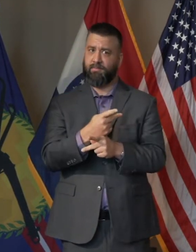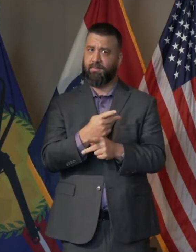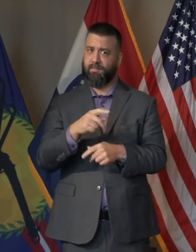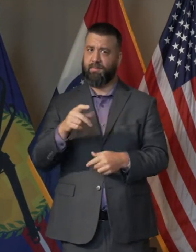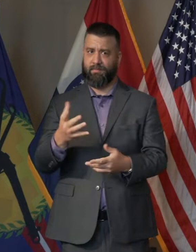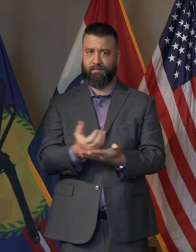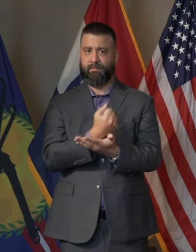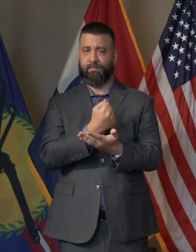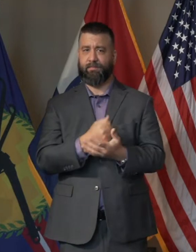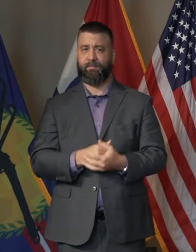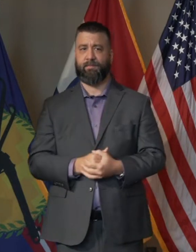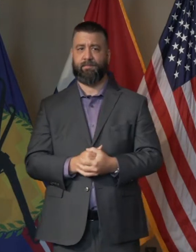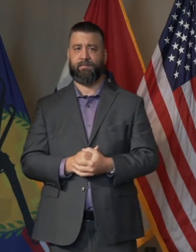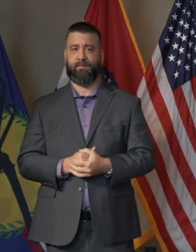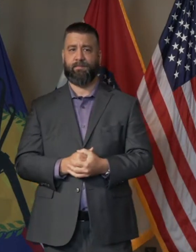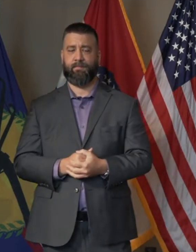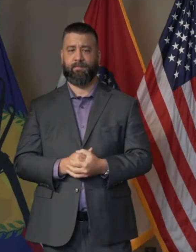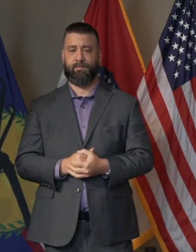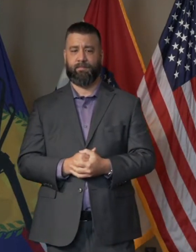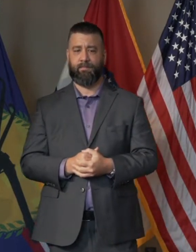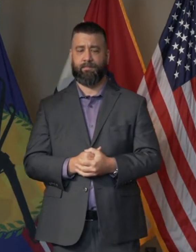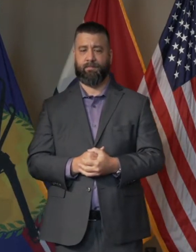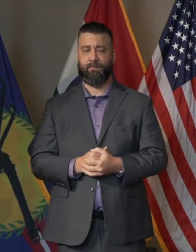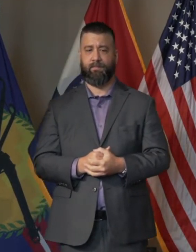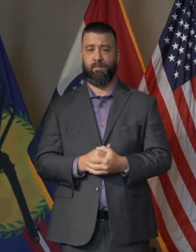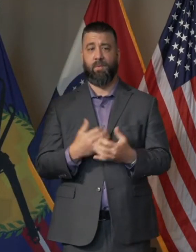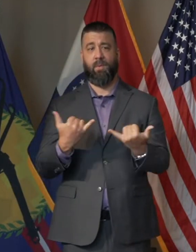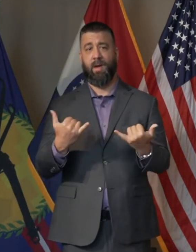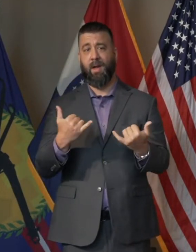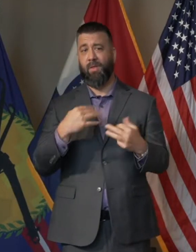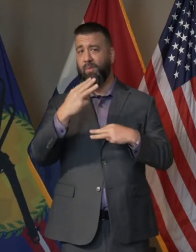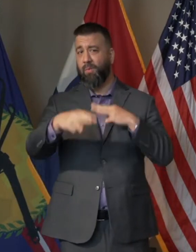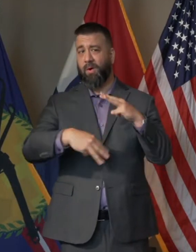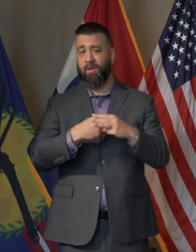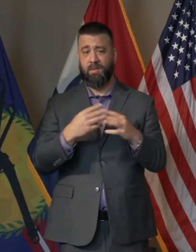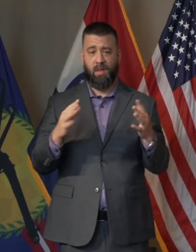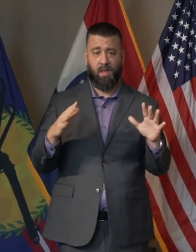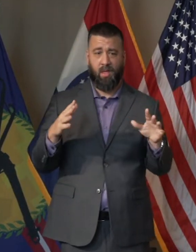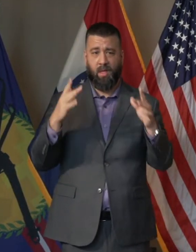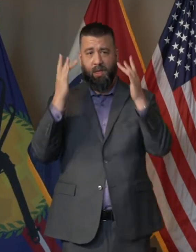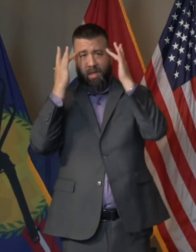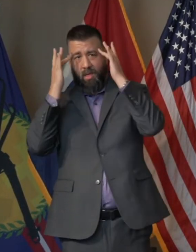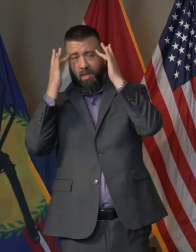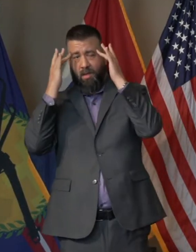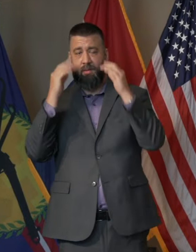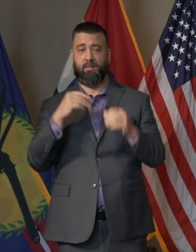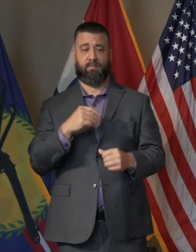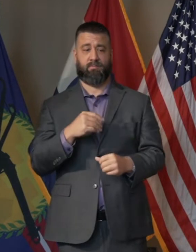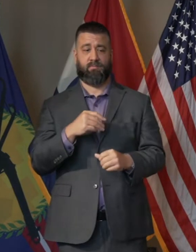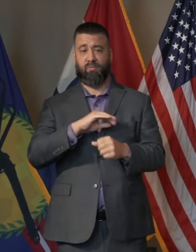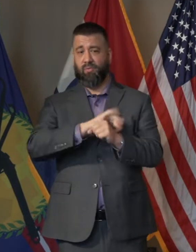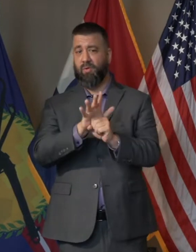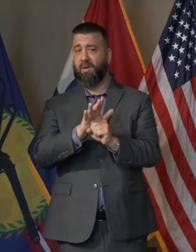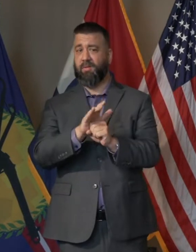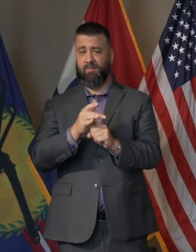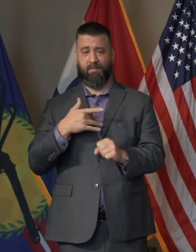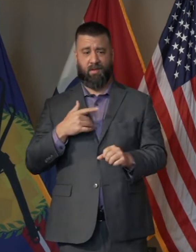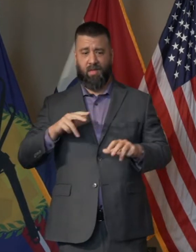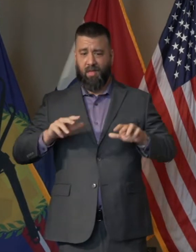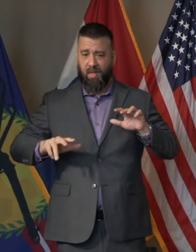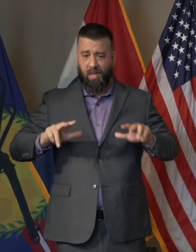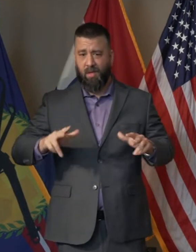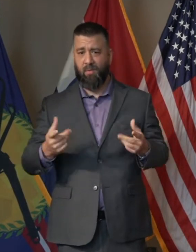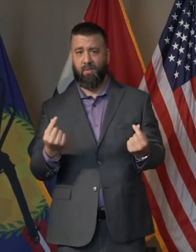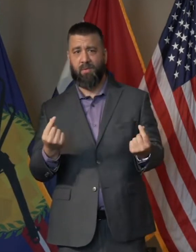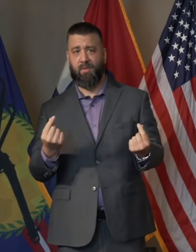need. We live in a world of anxiety, and this pandemic has us all on edge. I've talked to so